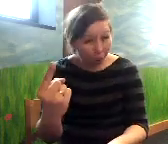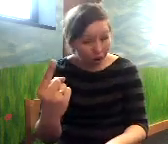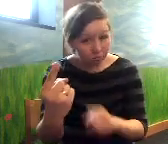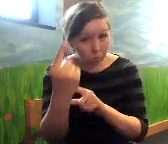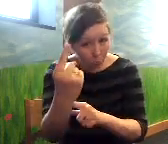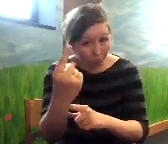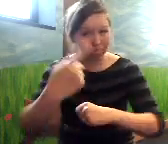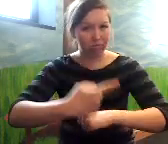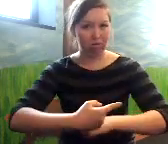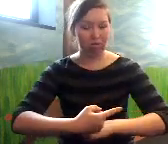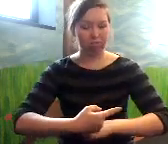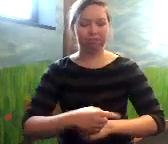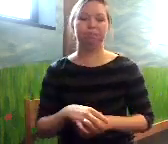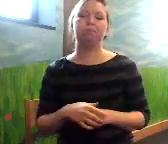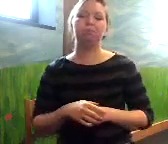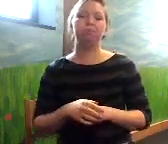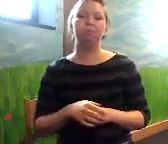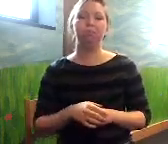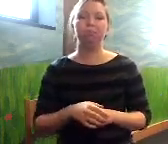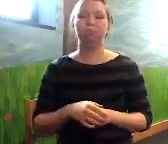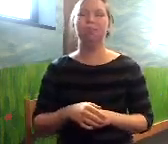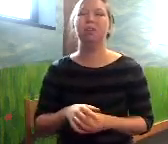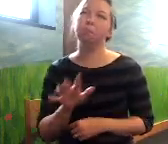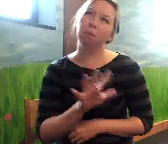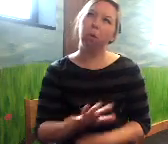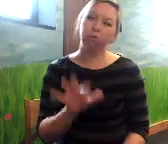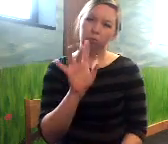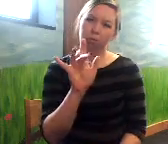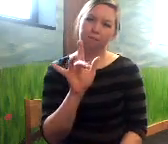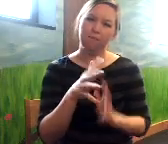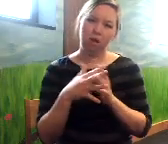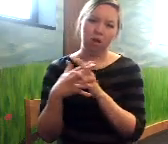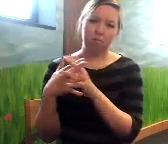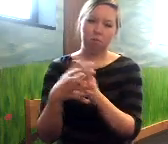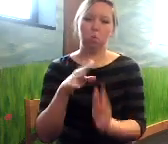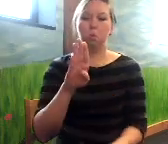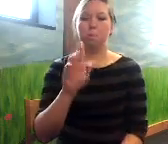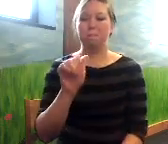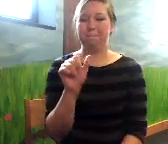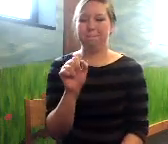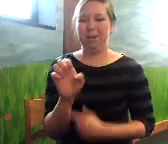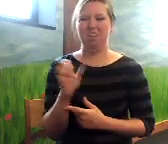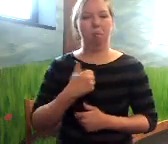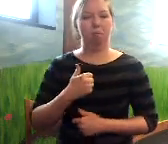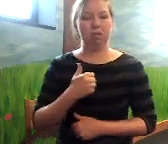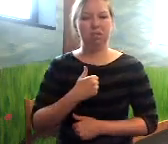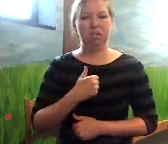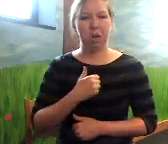is, to an outside observer looking at this, it tells you that the Vietnamese in the